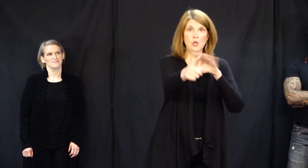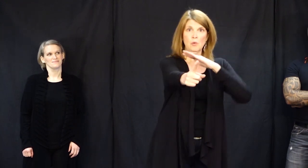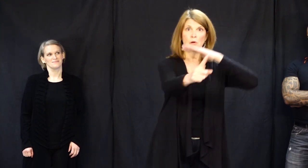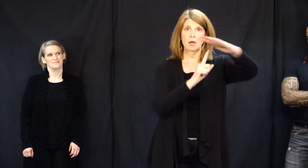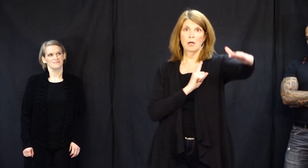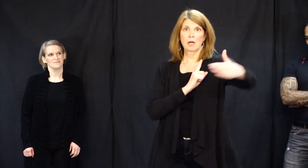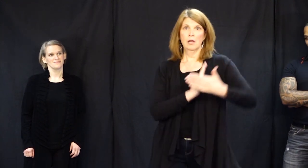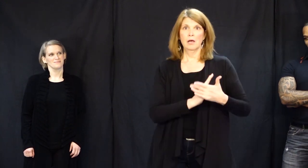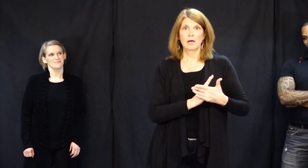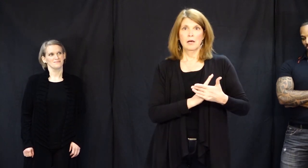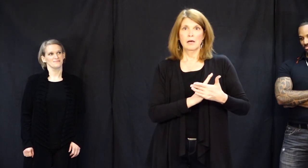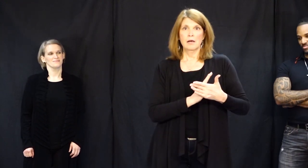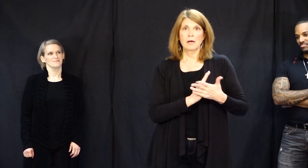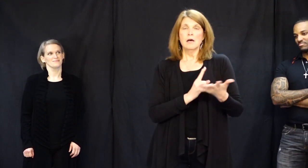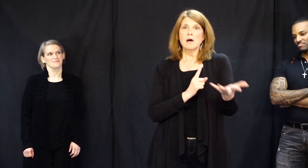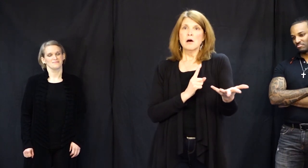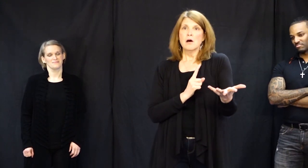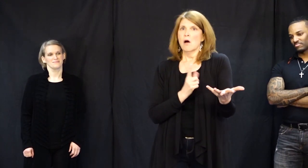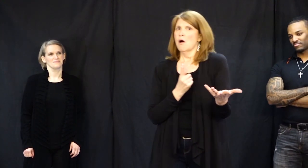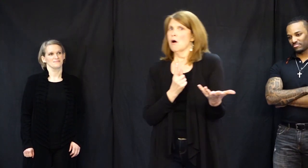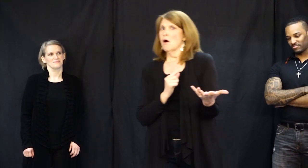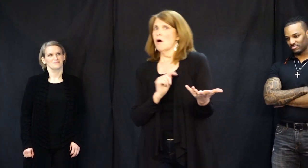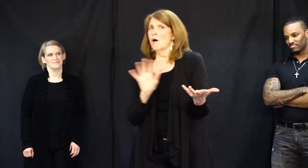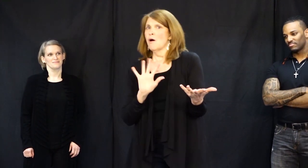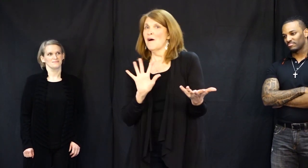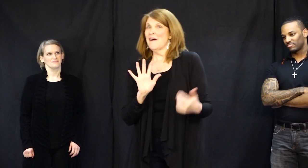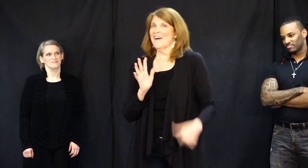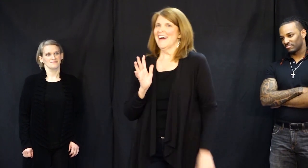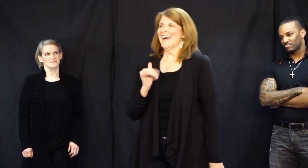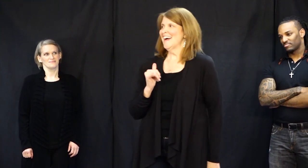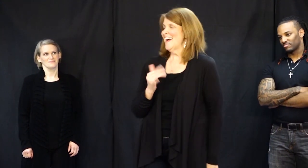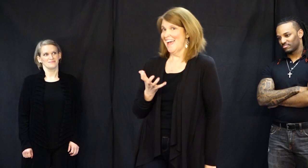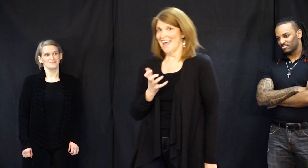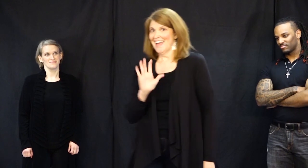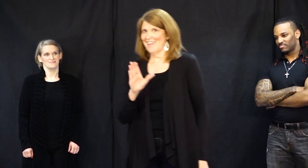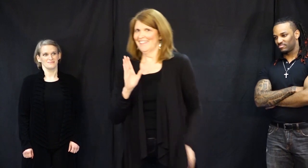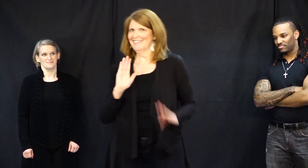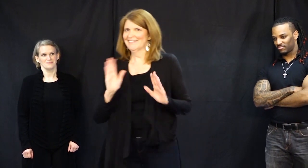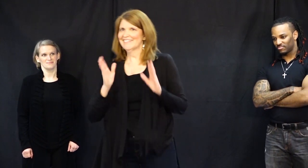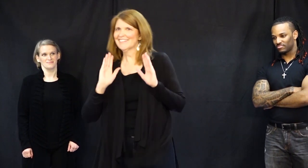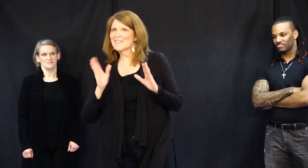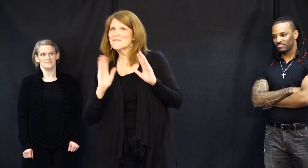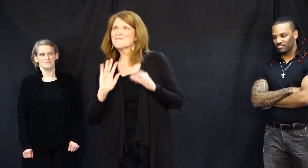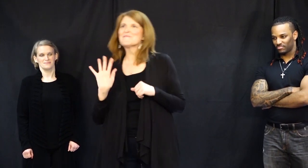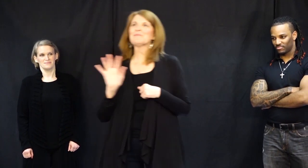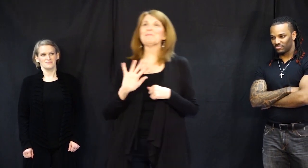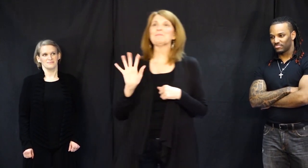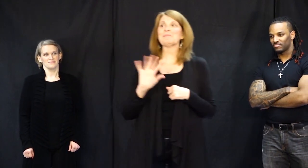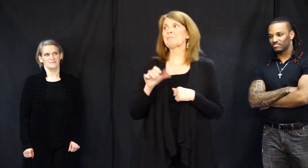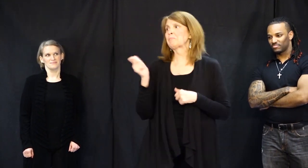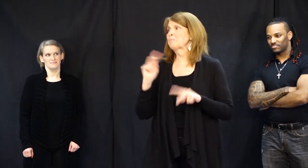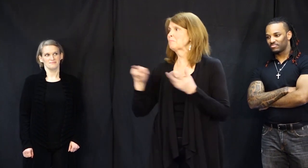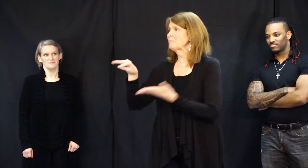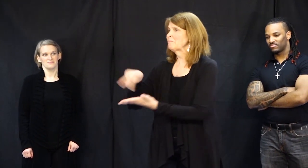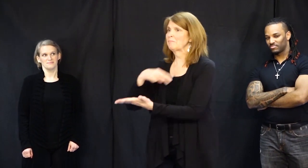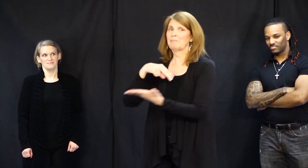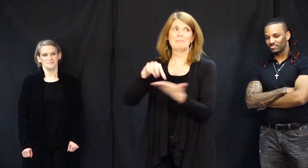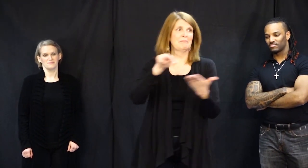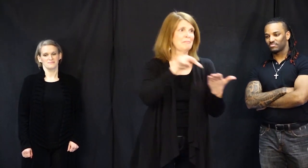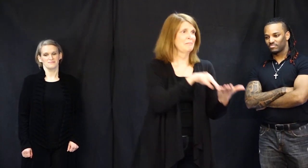heart went boom, trying to catch your eye from the side of the ballroom. Everybody's dancing and the band's top volume. Grind to